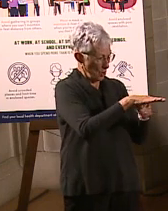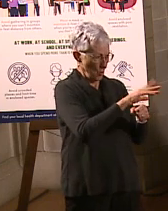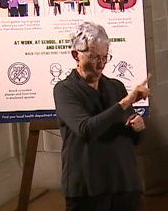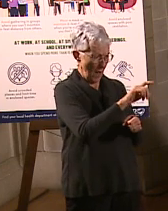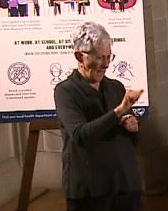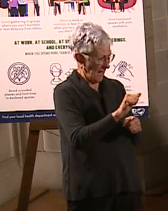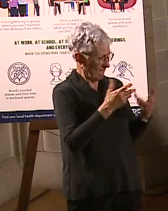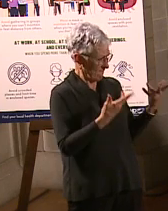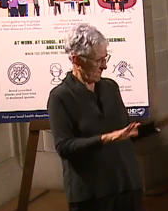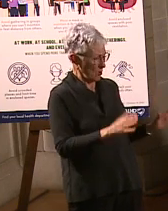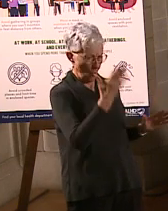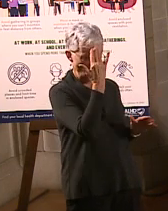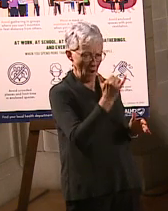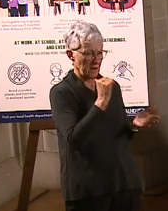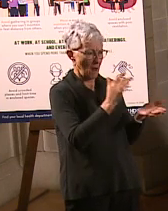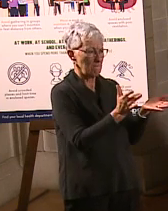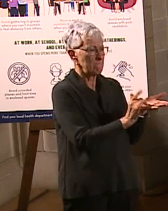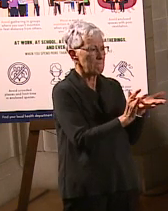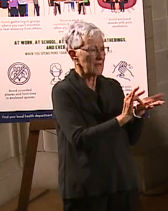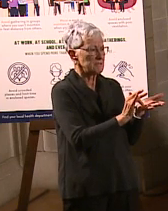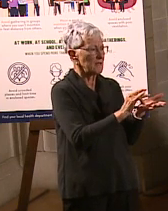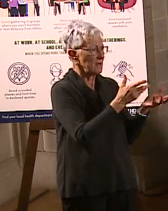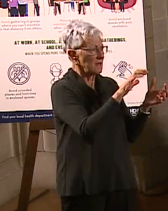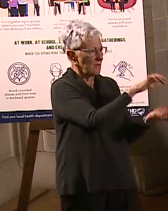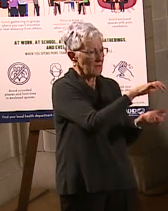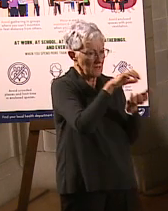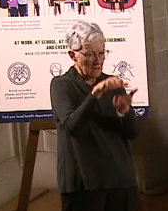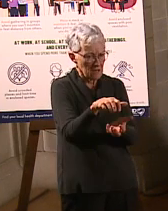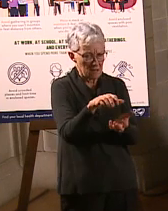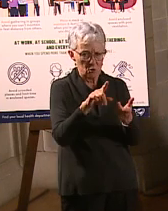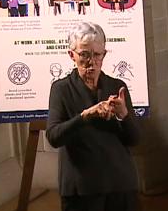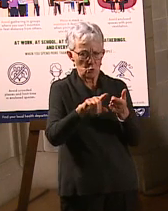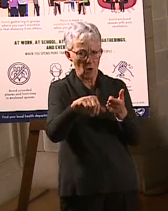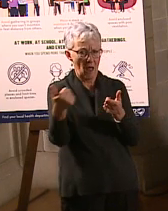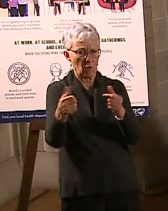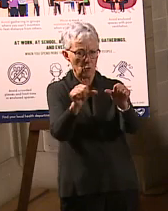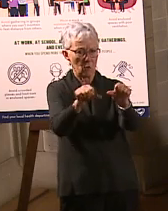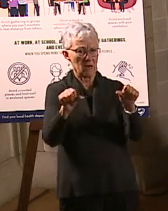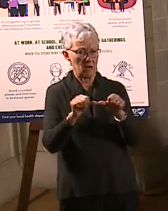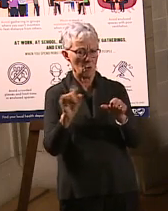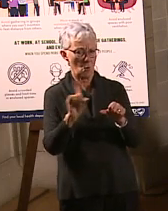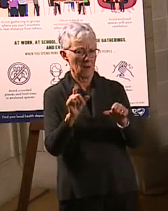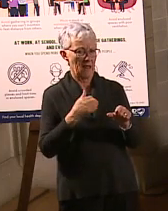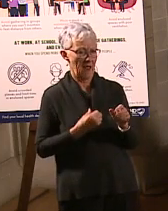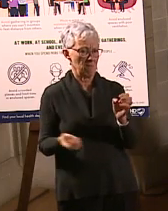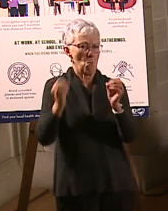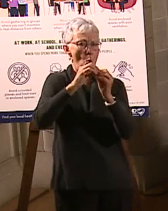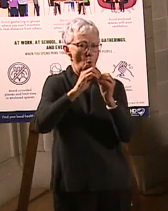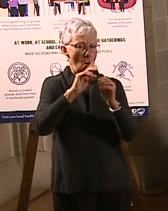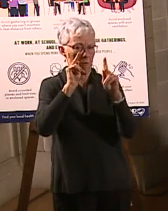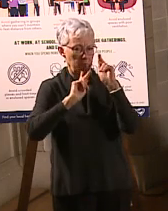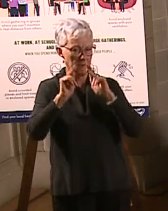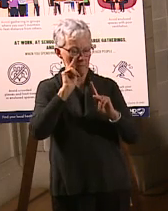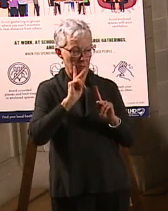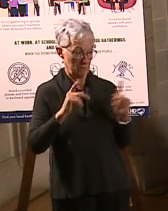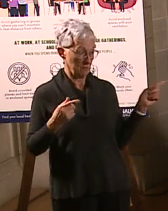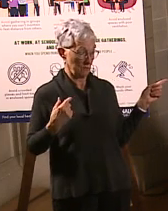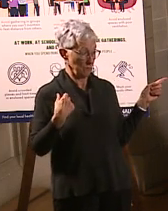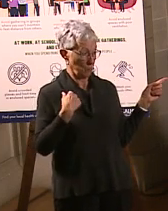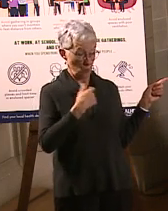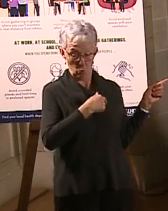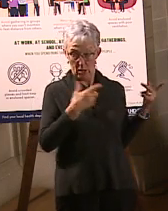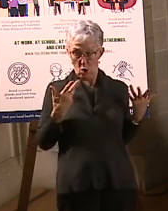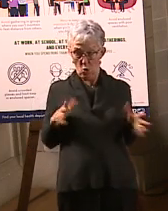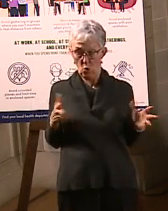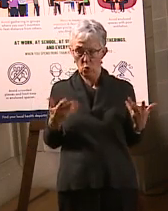the answer is, we actually distribute the vaccine based upon population that is being impacted. So